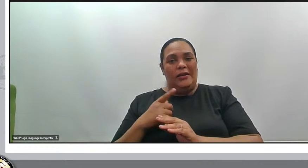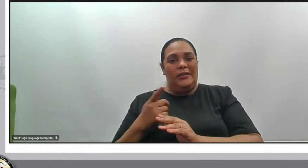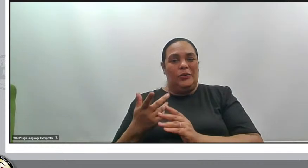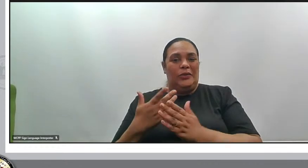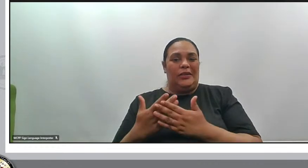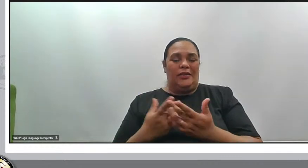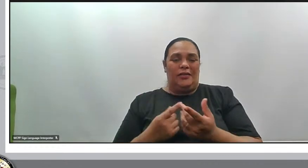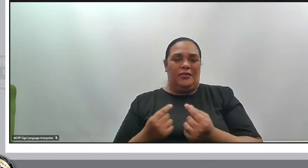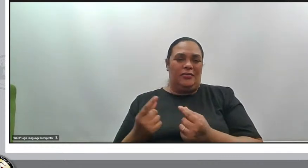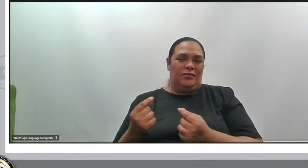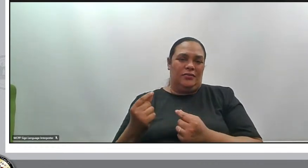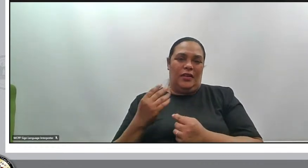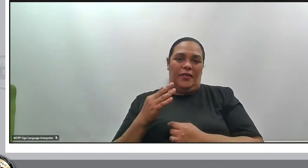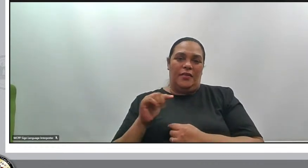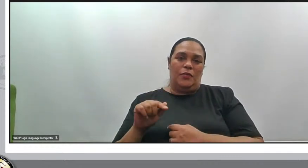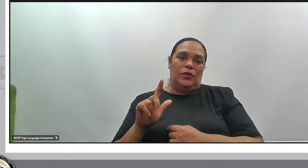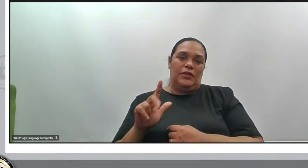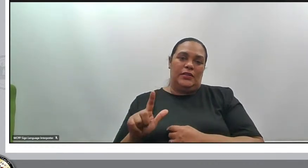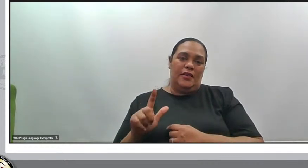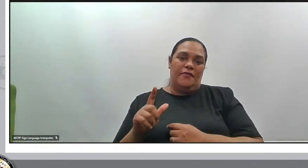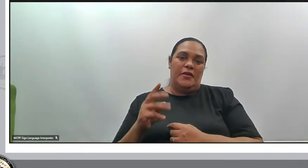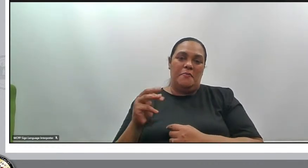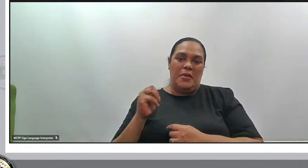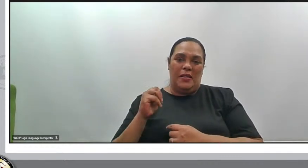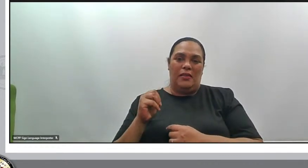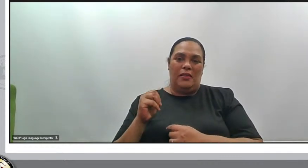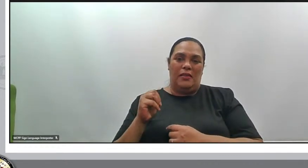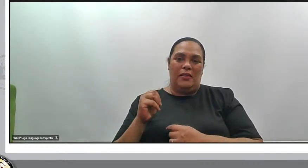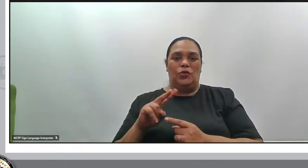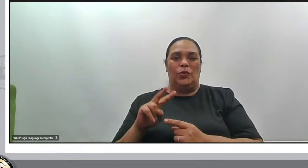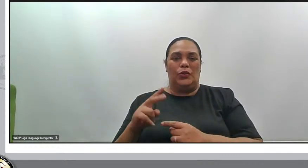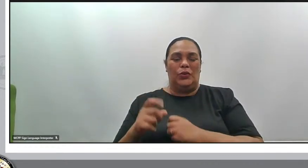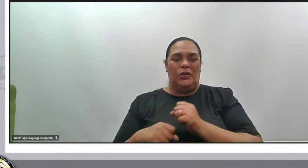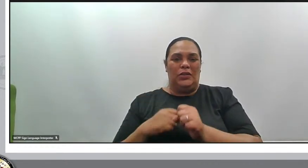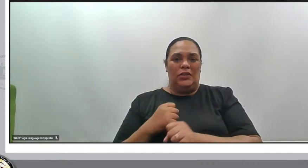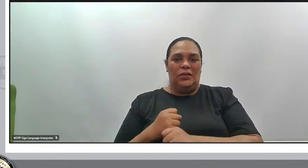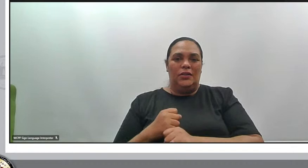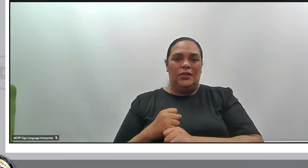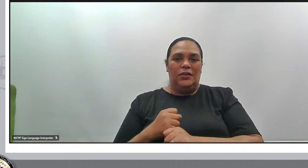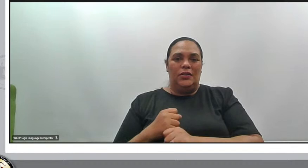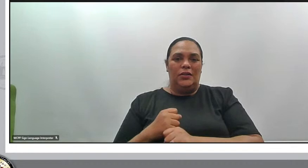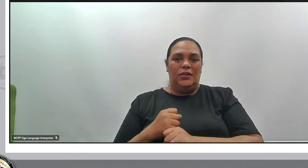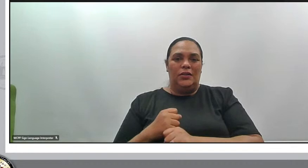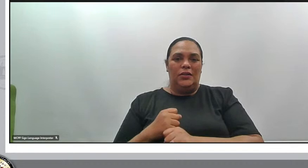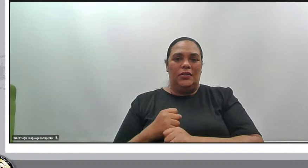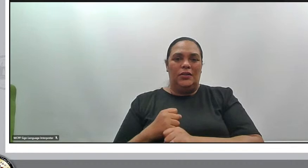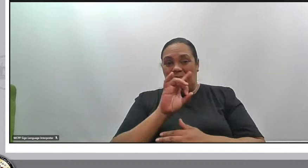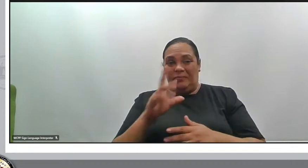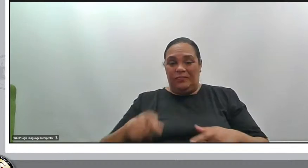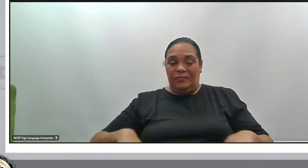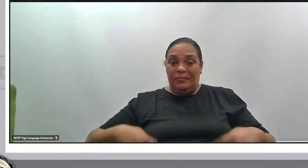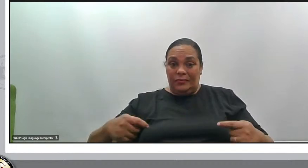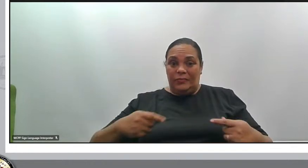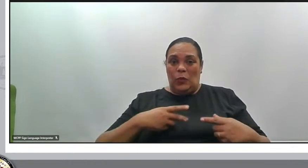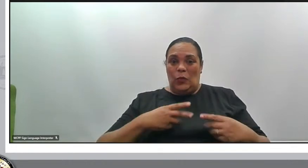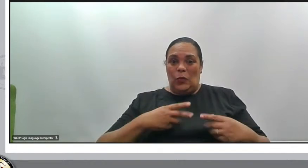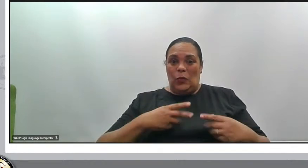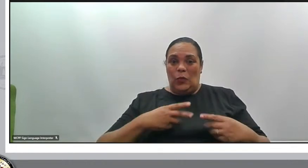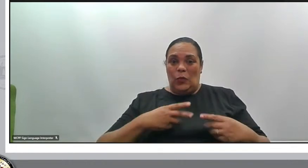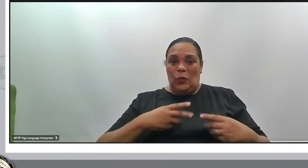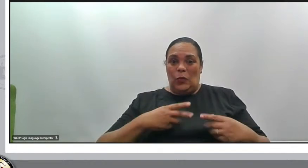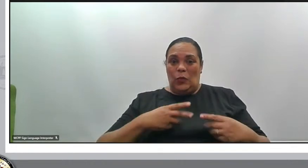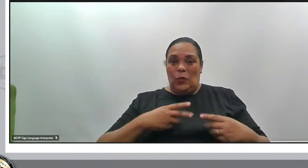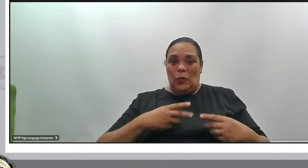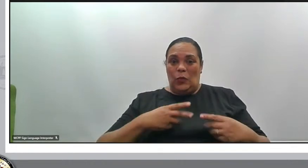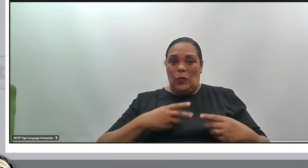refer to the 3.7 million in the current 21-22 year, is due to specific once-off expenditure that we made for provision for in